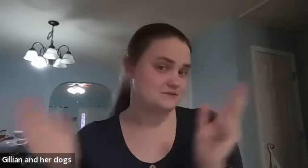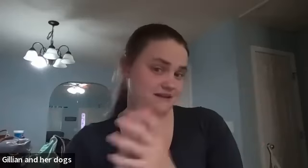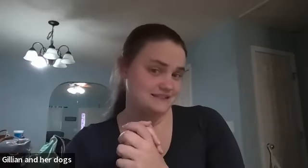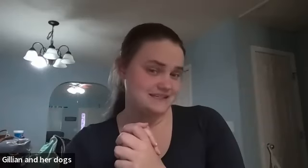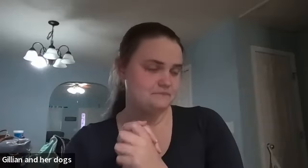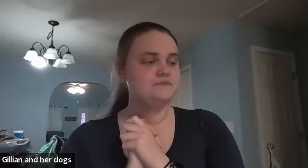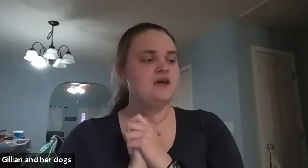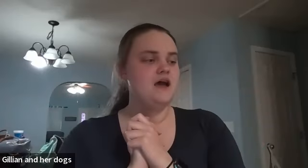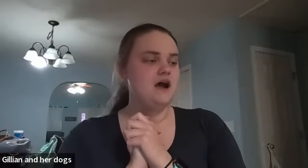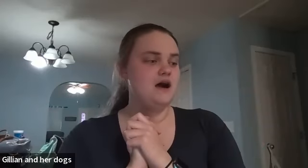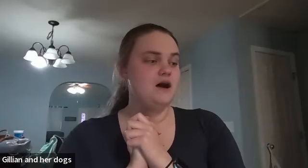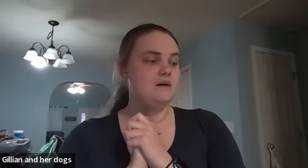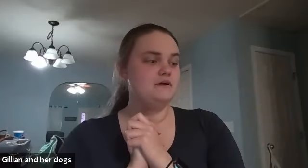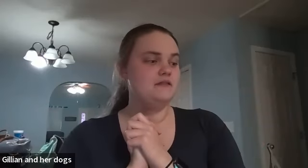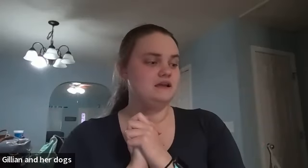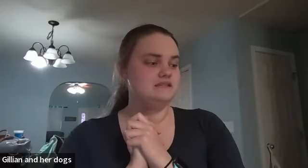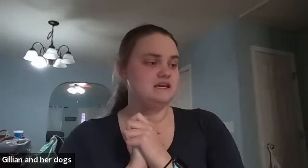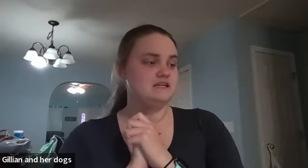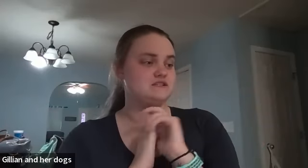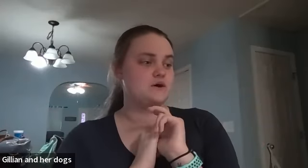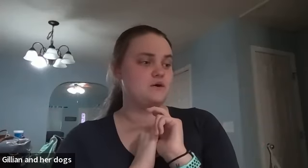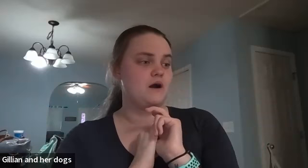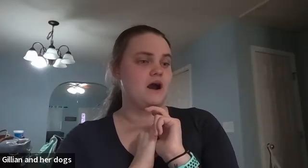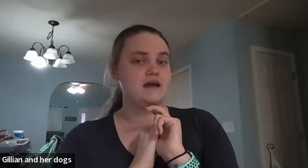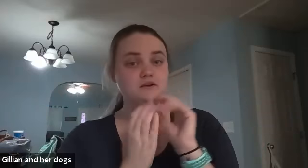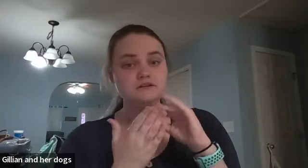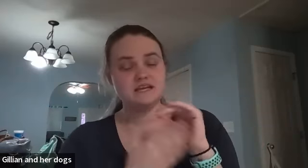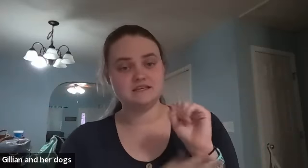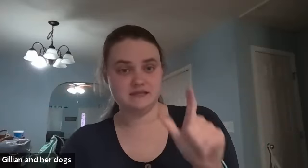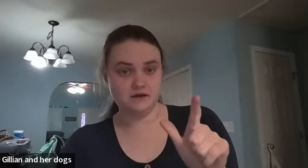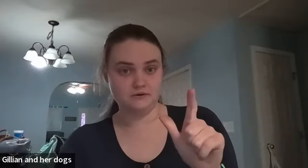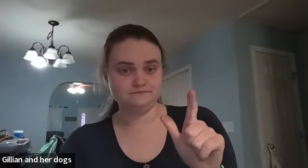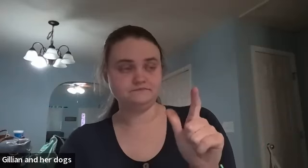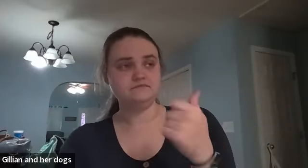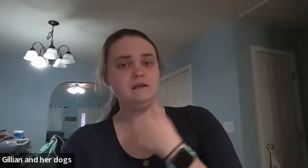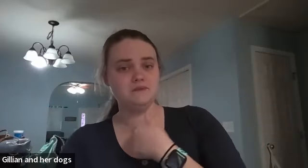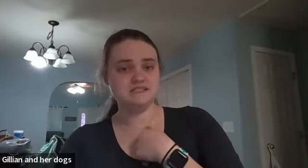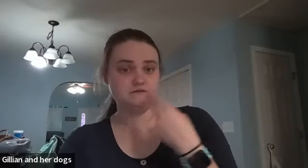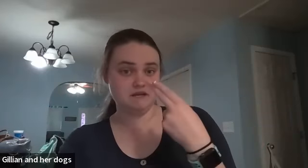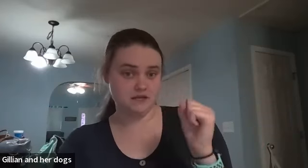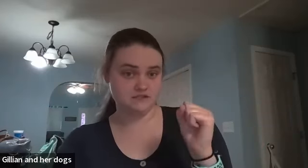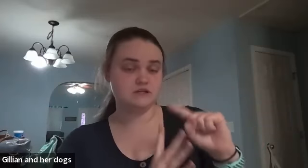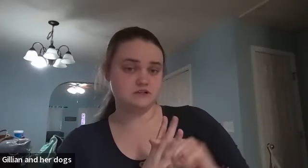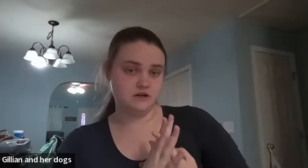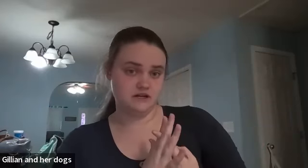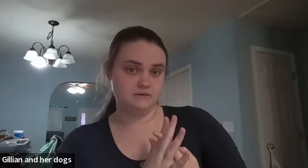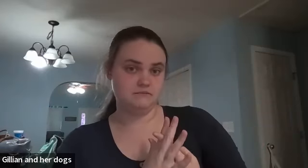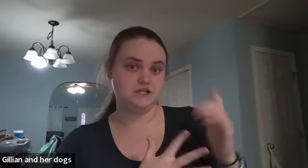I like to say. Like I said, so I learned ASL myself in high school. I started it my